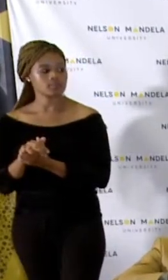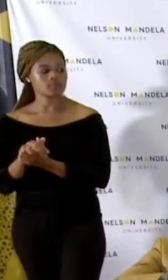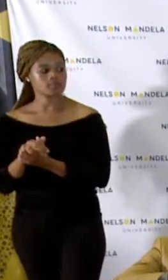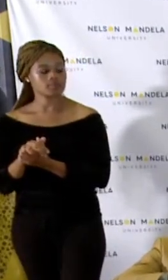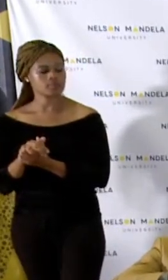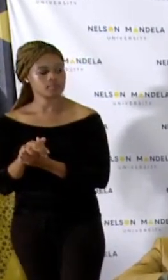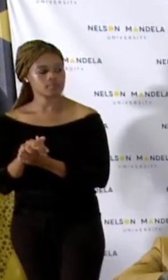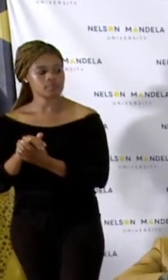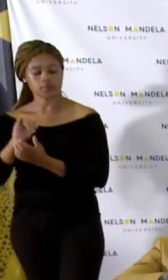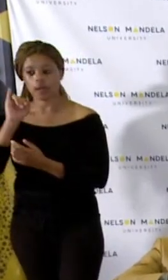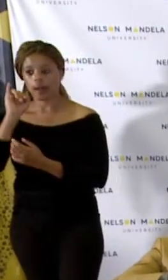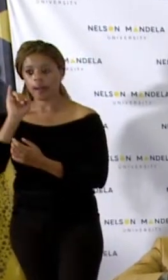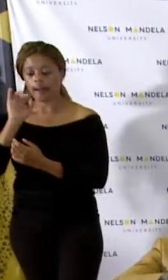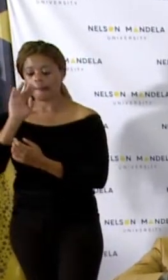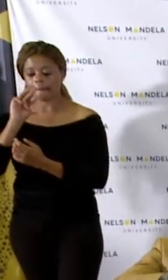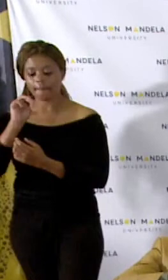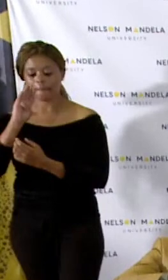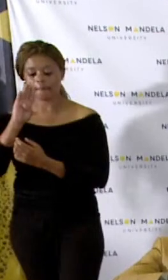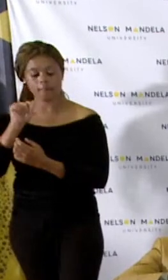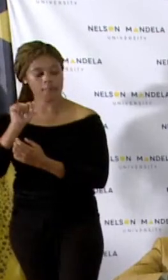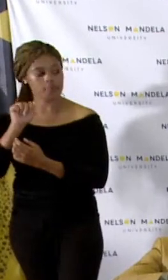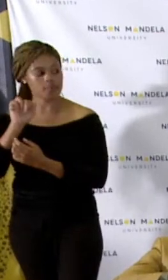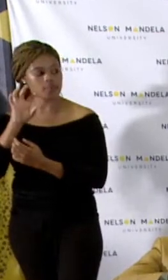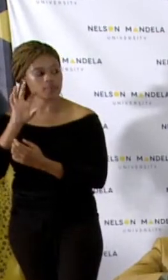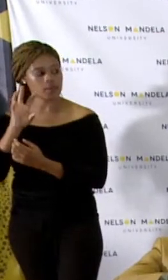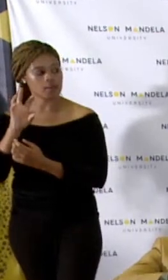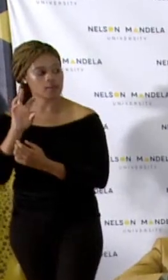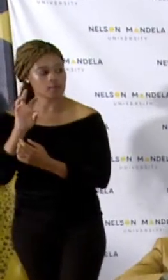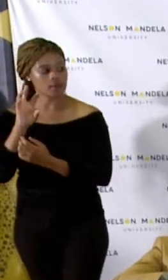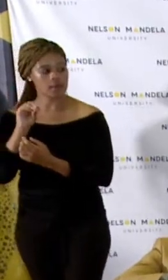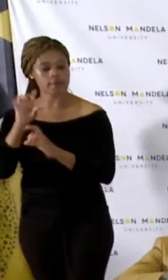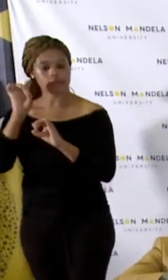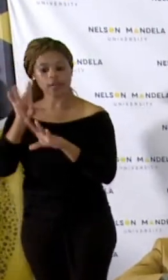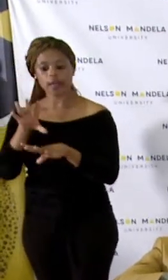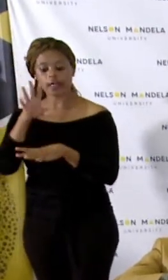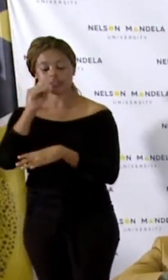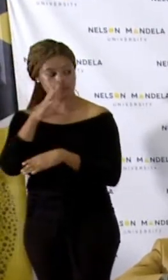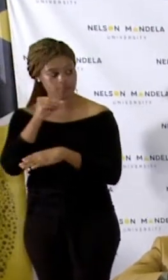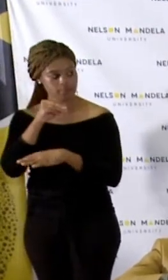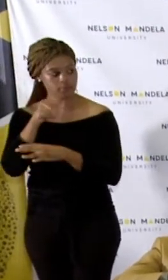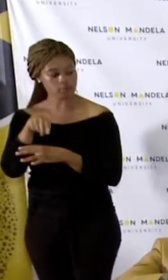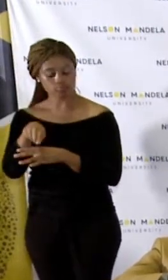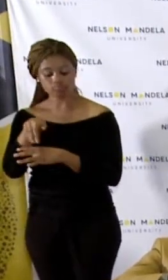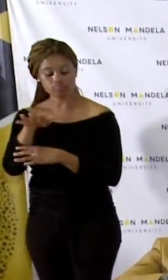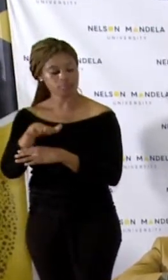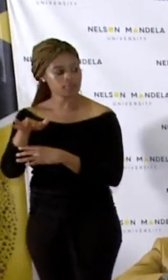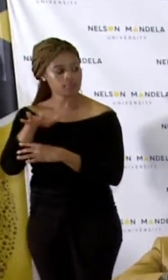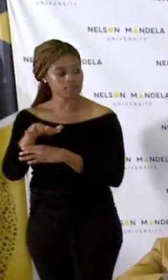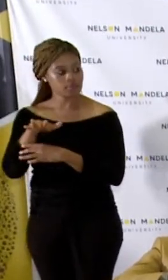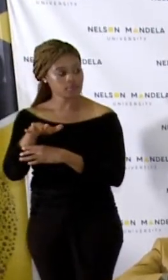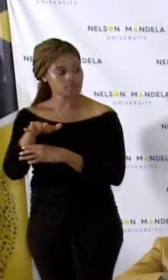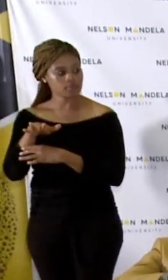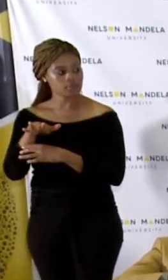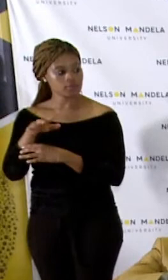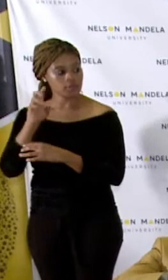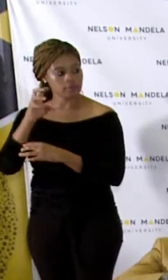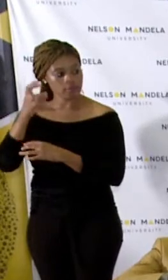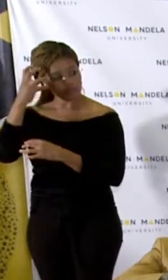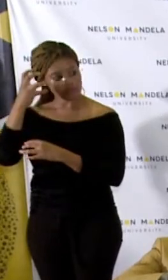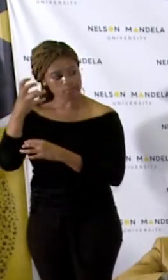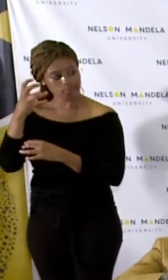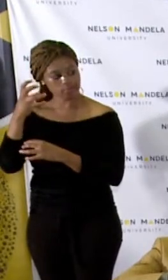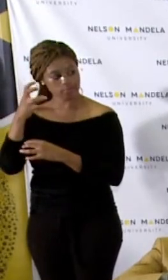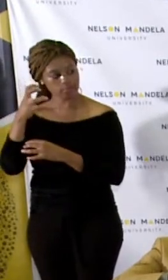in Burma, that there was active hate speech on their platforms against the Rohingya Muslim